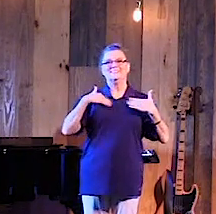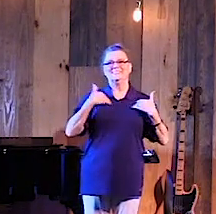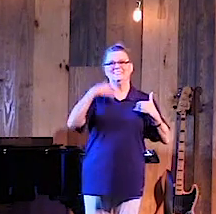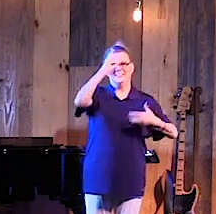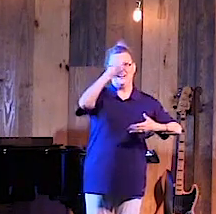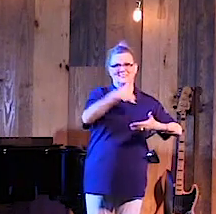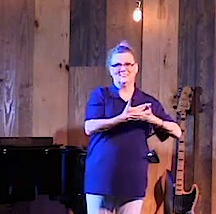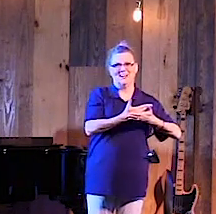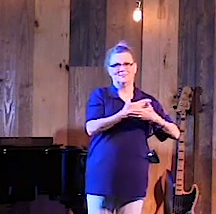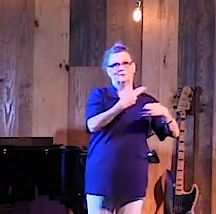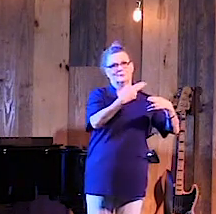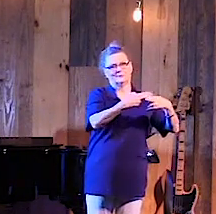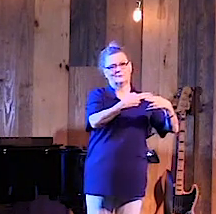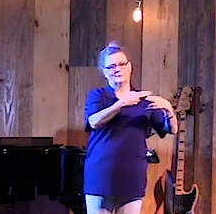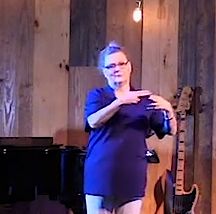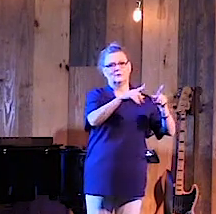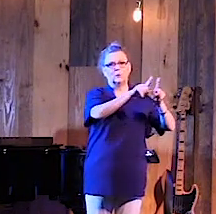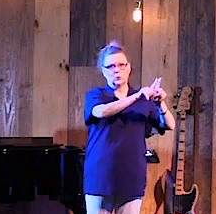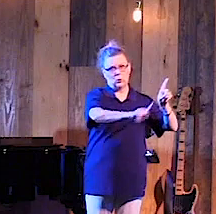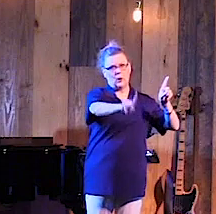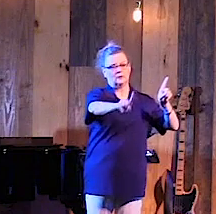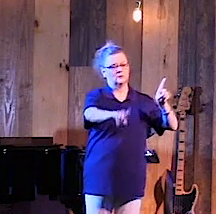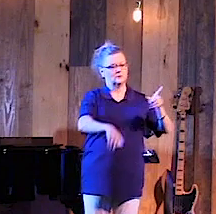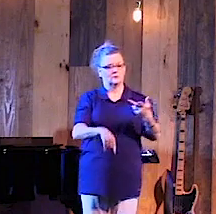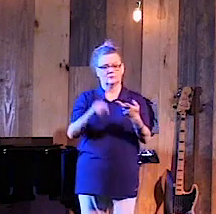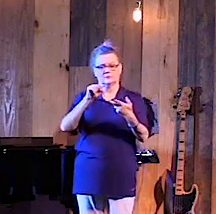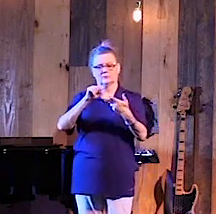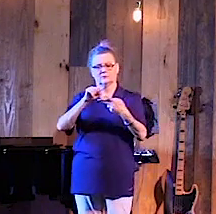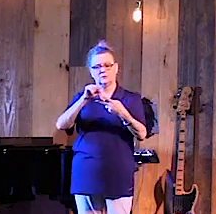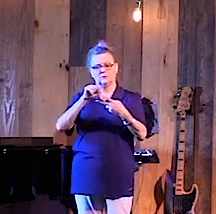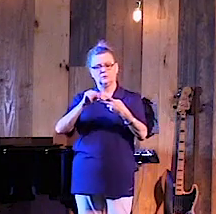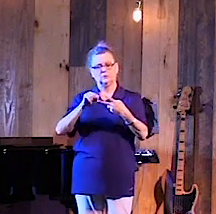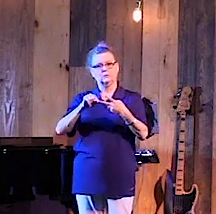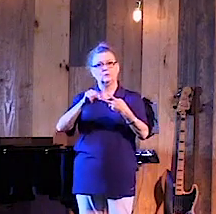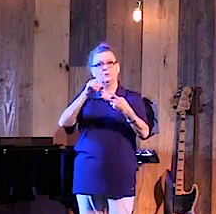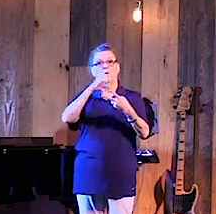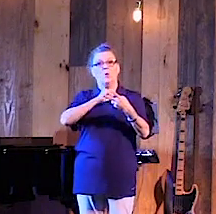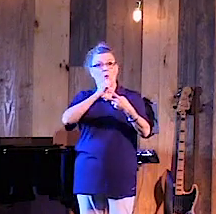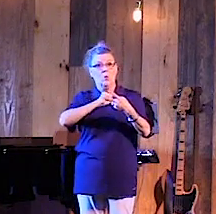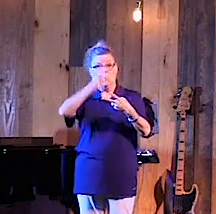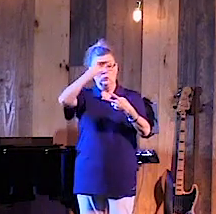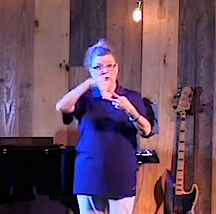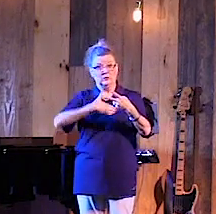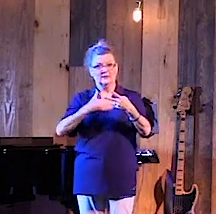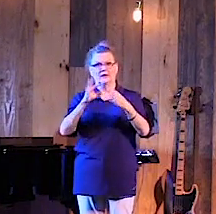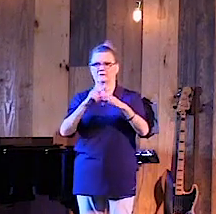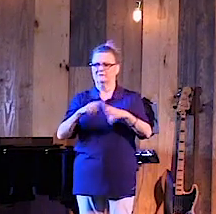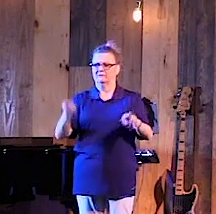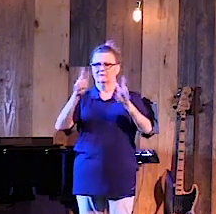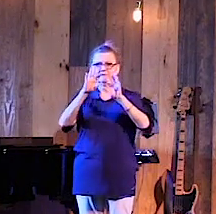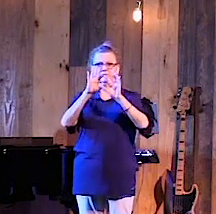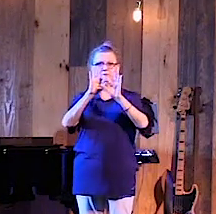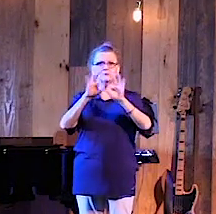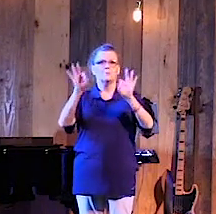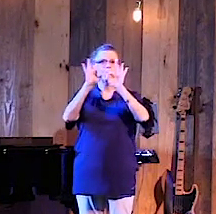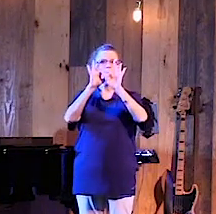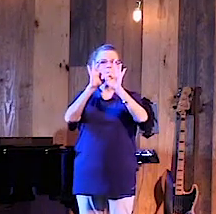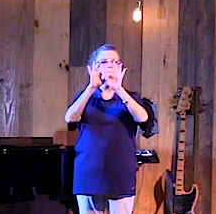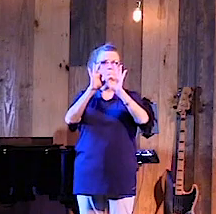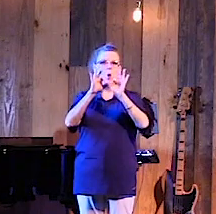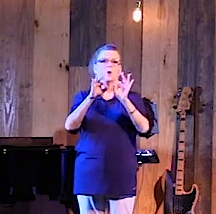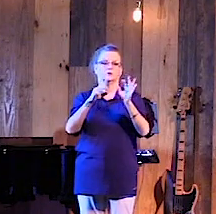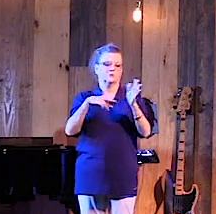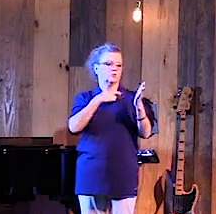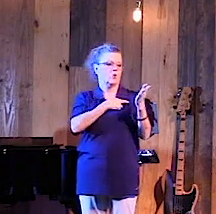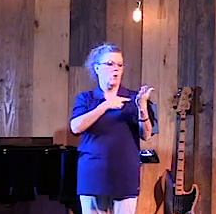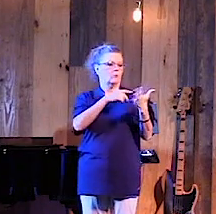referred as the prodigal. There's the older son, and he has a very important role in the story. And of course, there is the father. But before we get